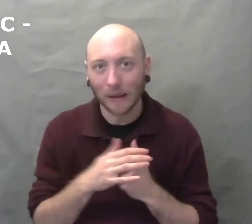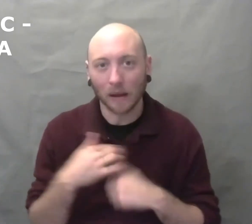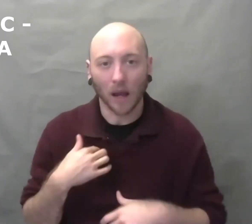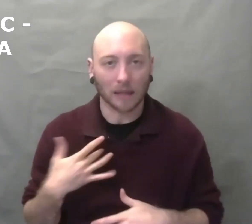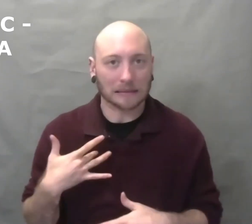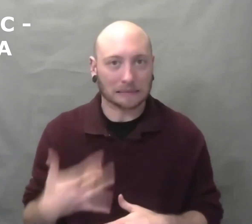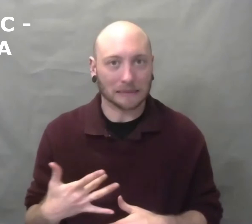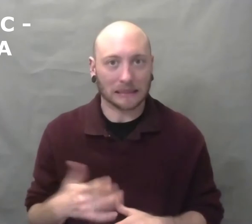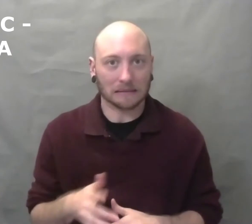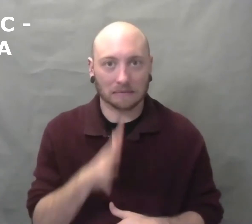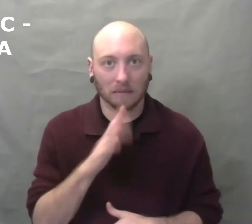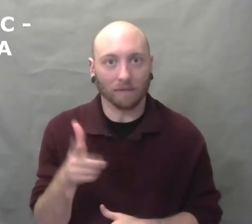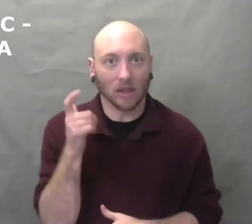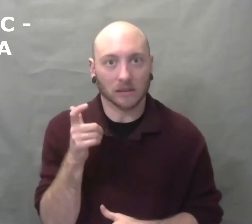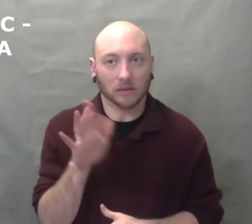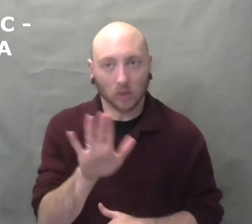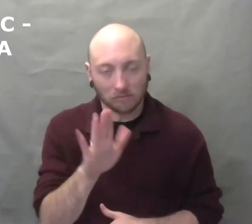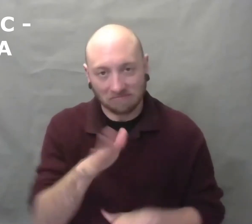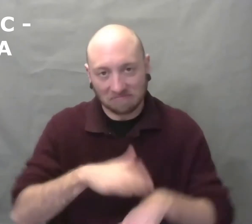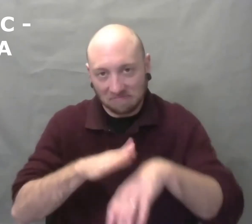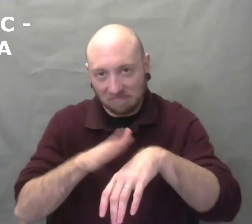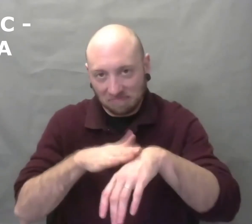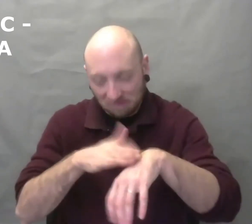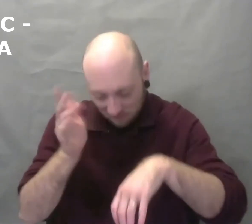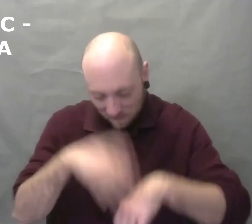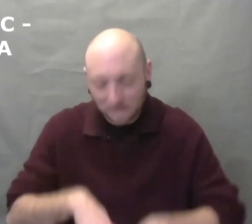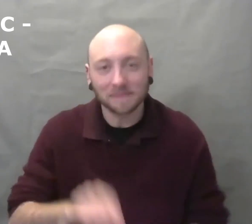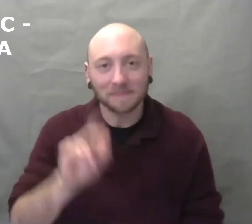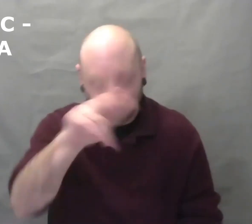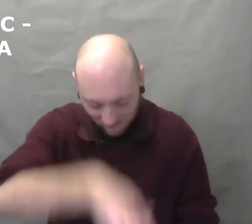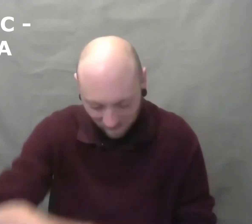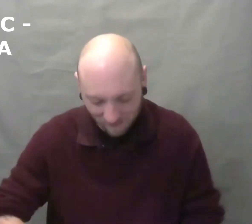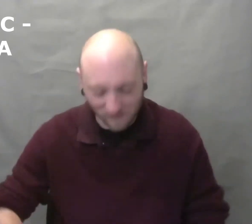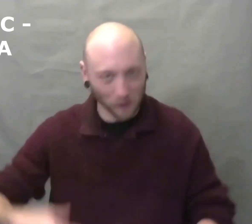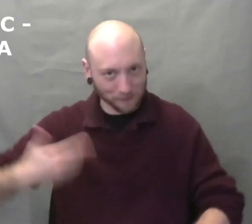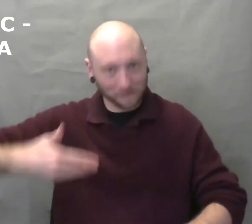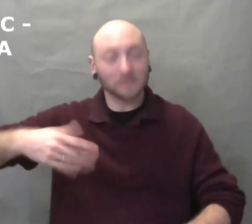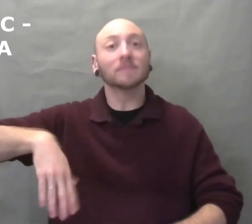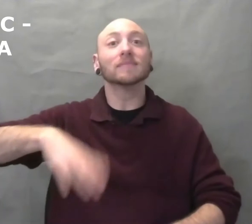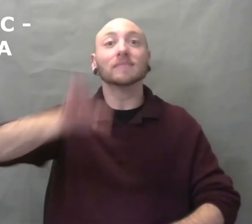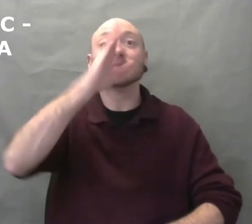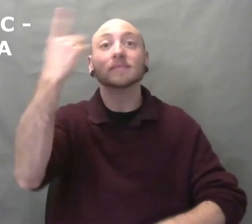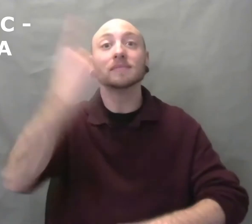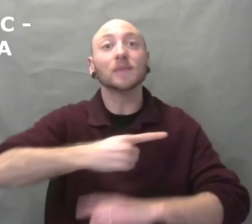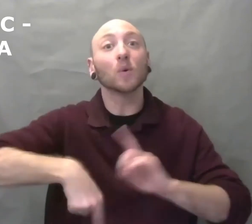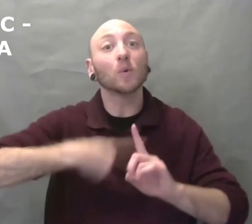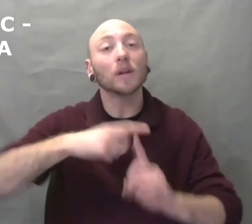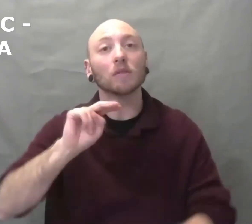a fast talking person. So let's start. I have a sobriety date, which is November 11th of